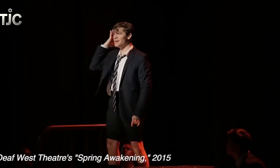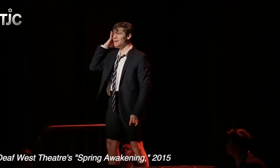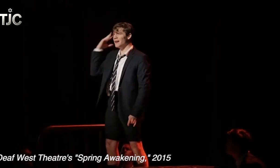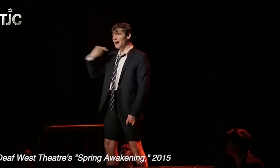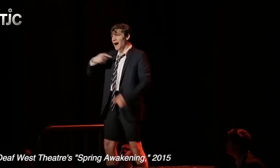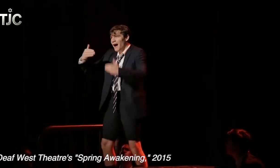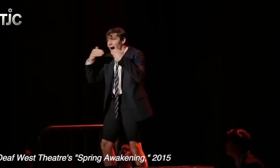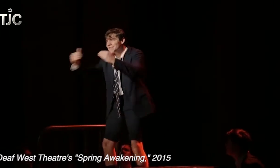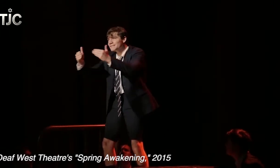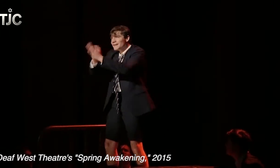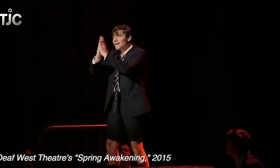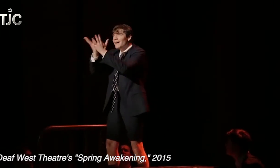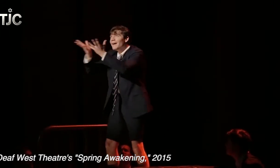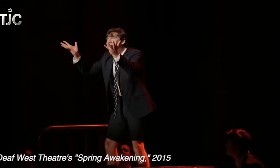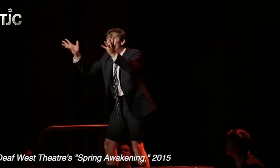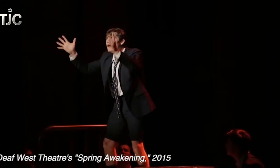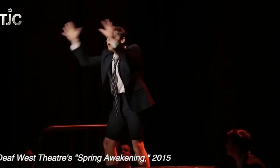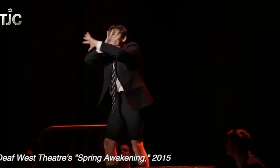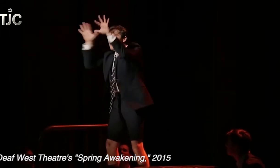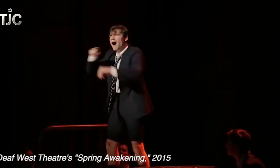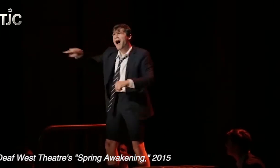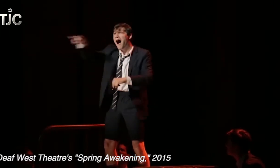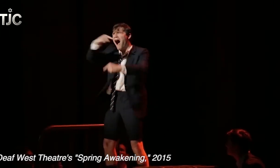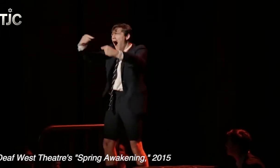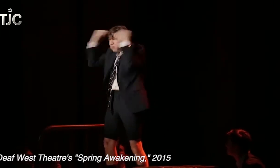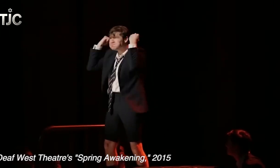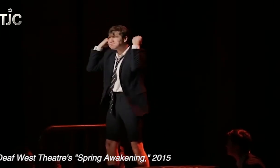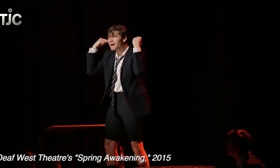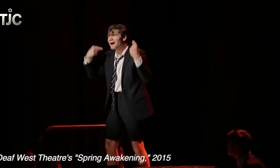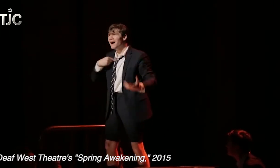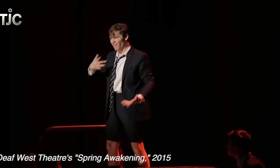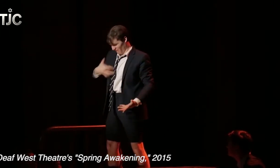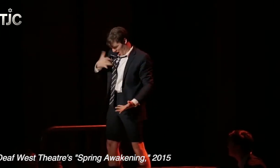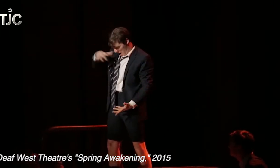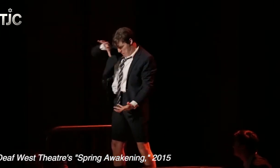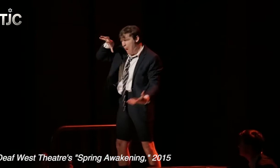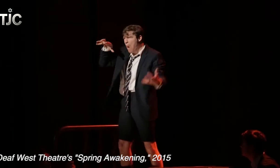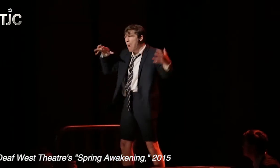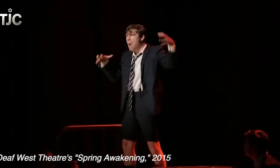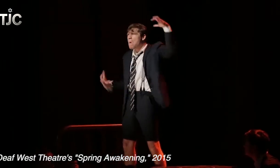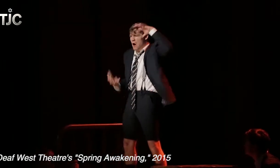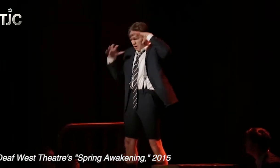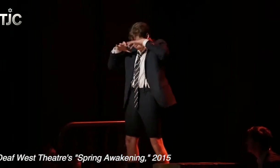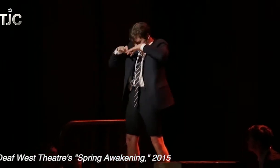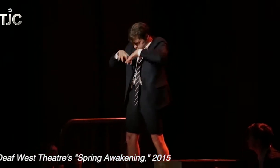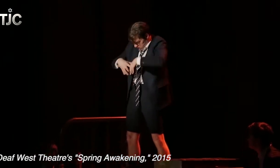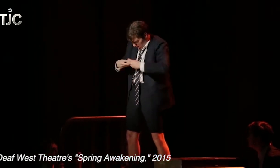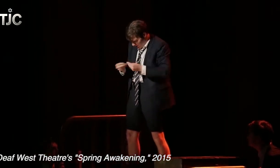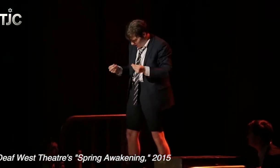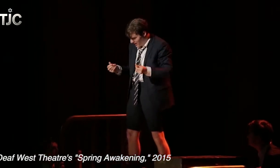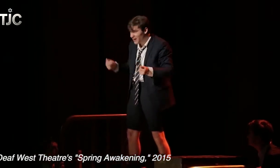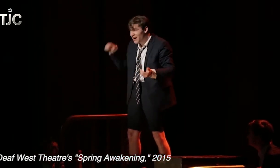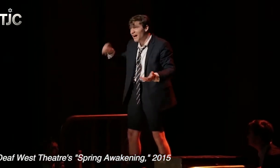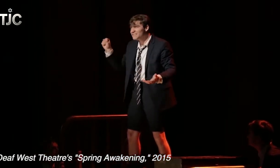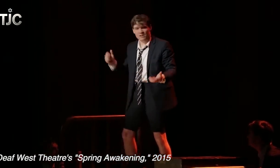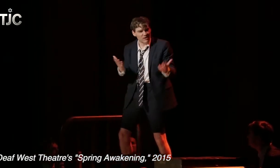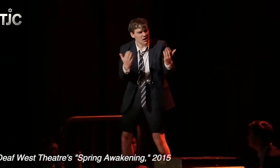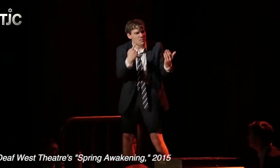Some of those teenagers are also deaf, and the story is set after the first International Conference of Deaf Educators in Milan,